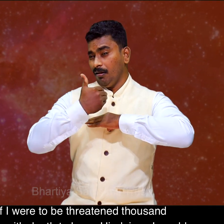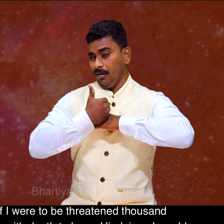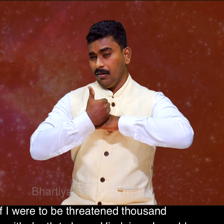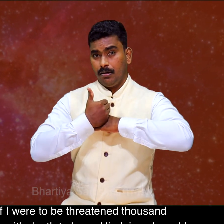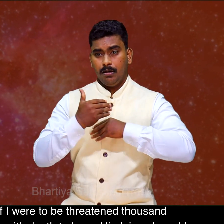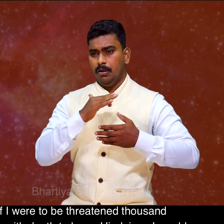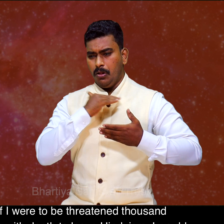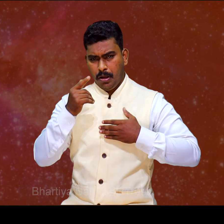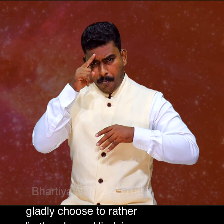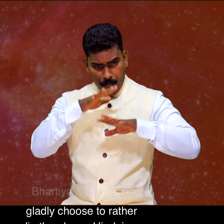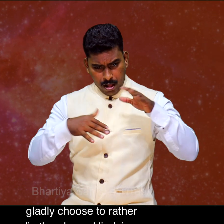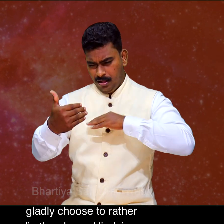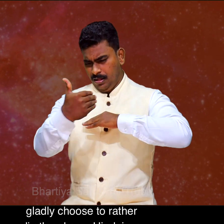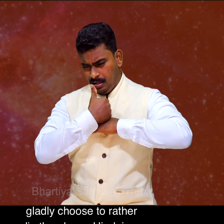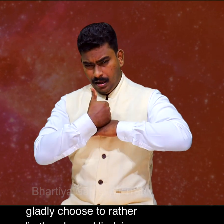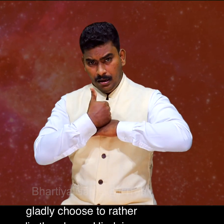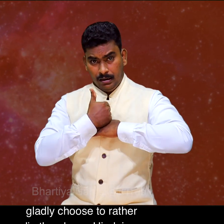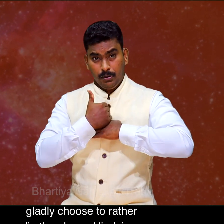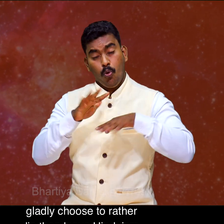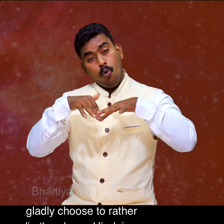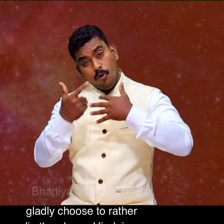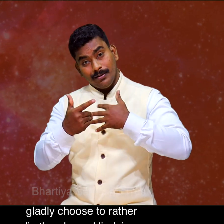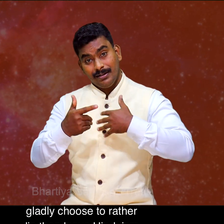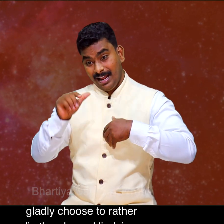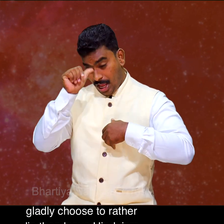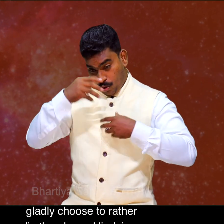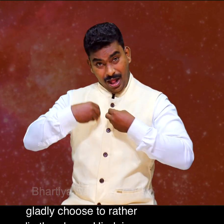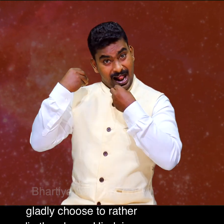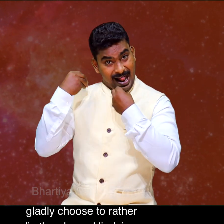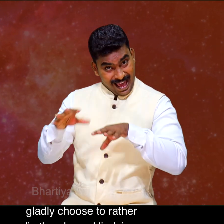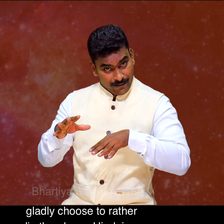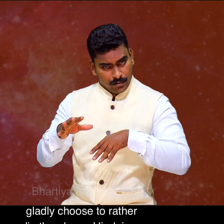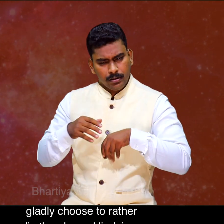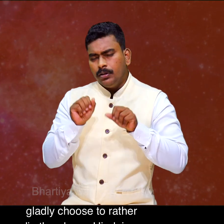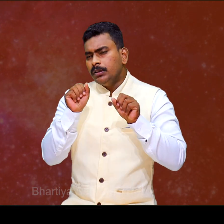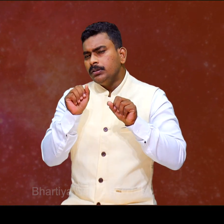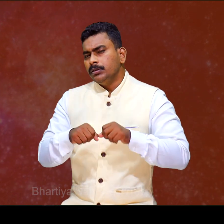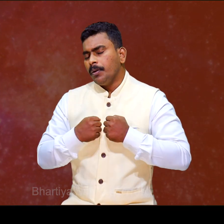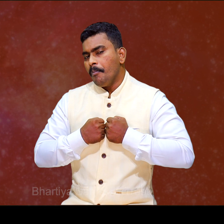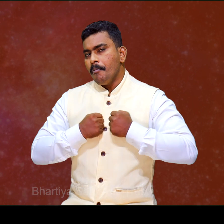Hinduism, I would gladly choose to rather die than leave Hinduism.